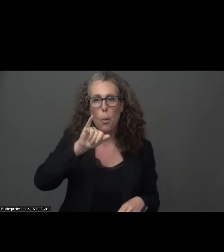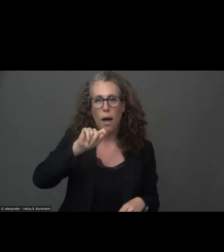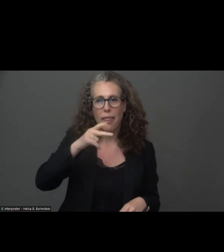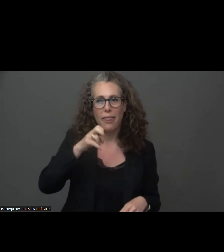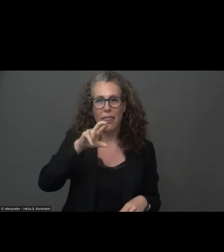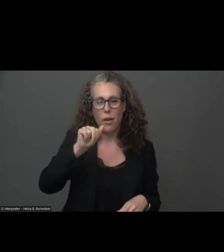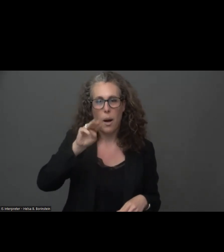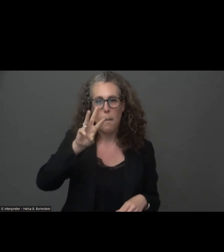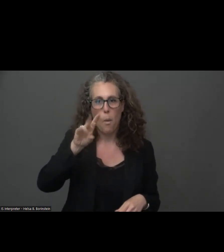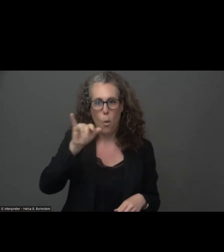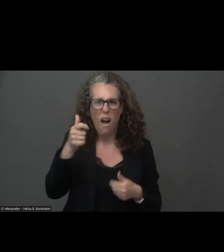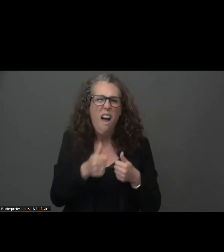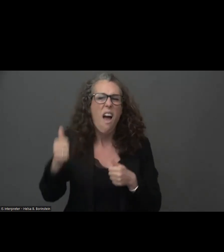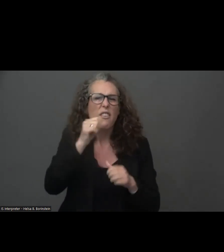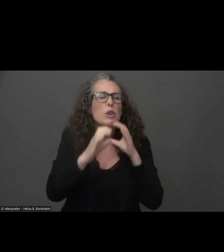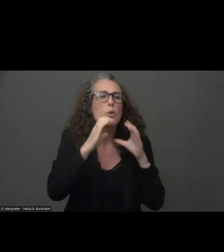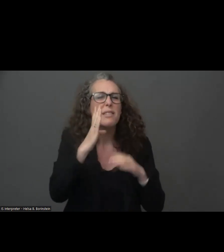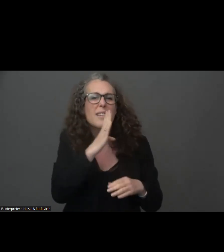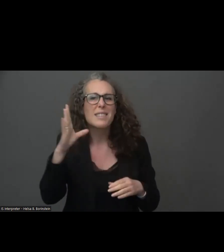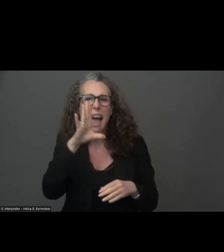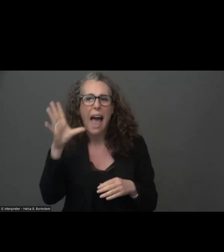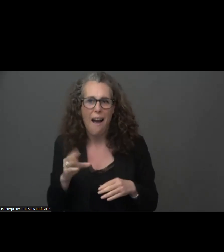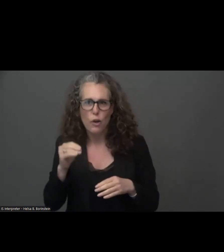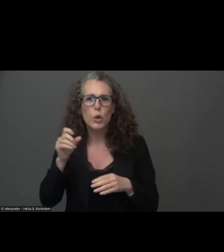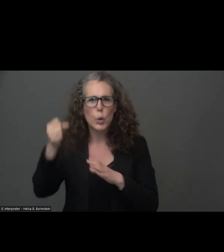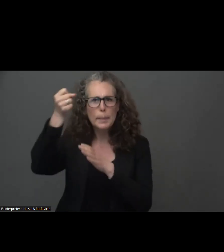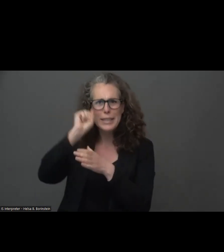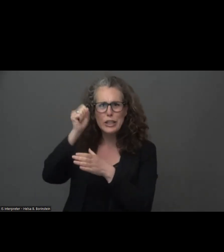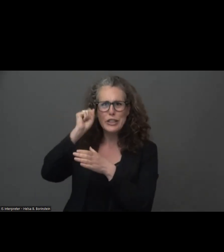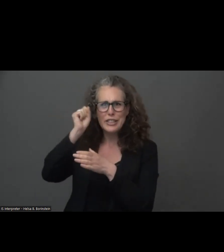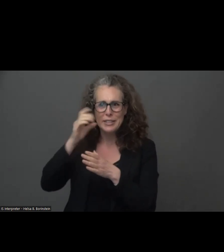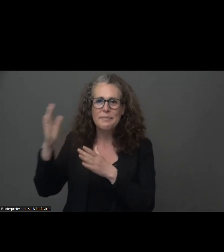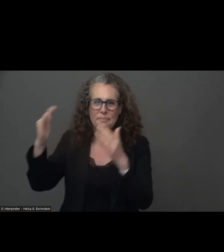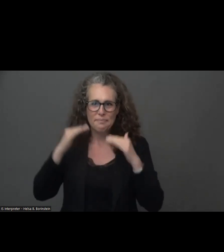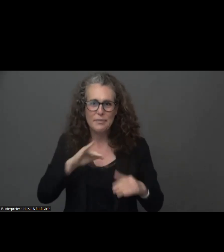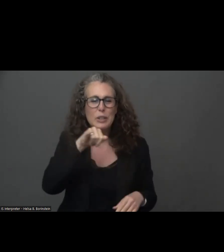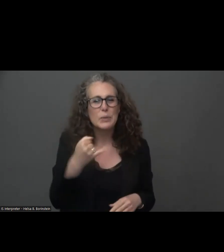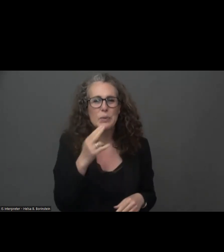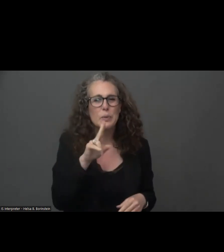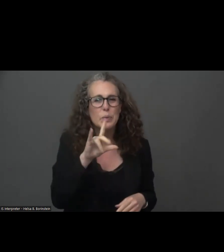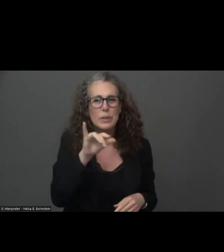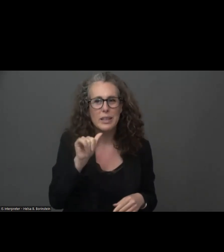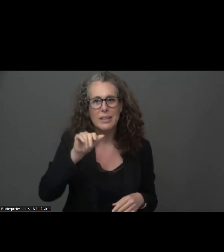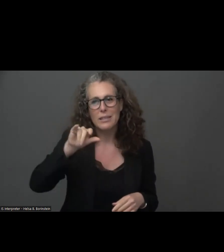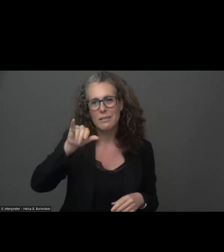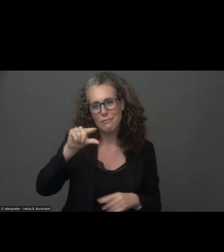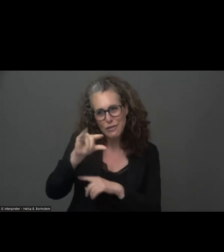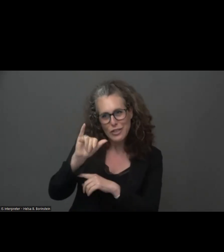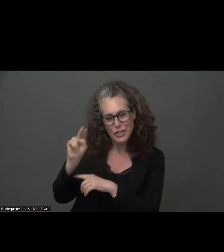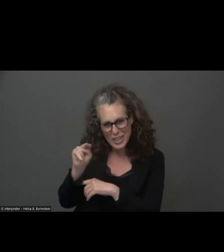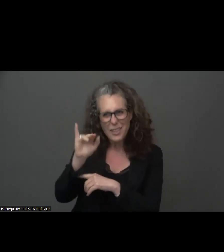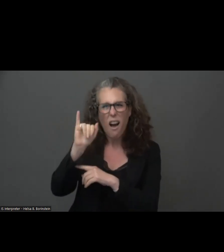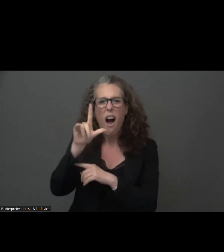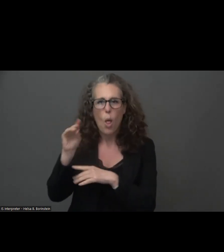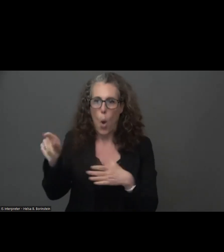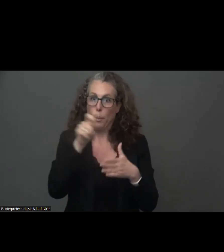for East Africa Breweries, and Julia Jin from the ILO, who is the ILO's custodian of disability inclusive